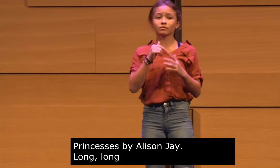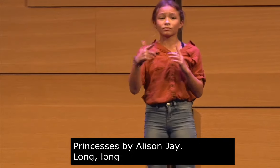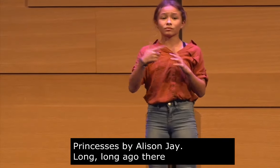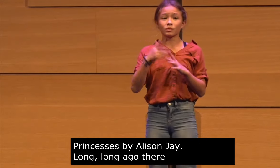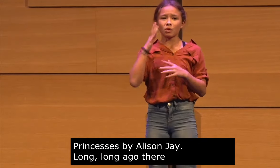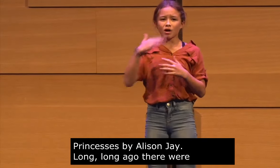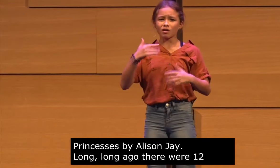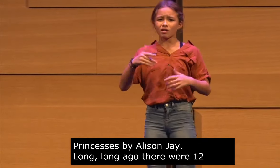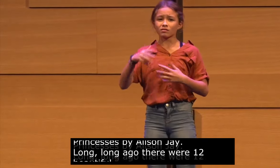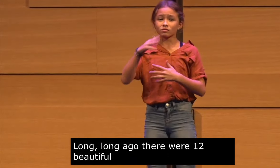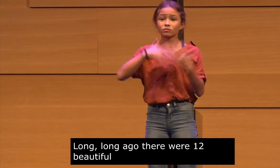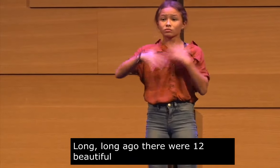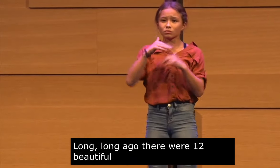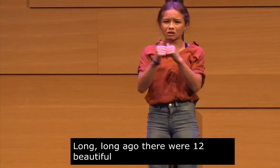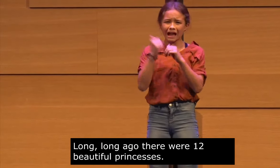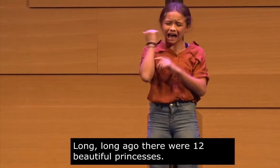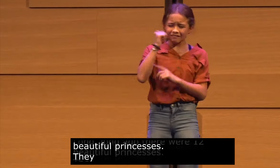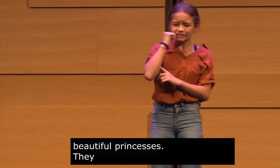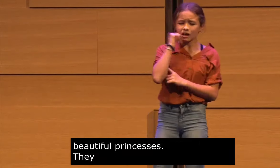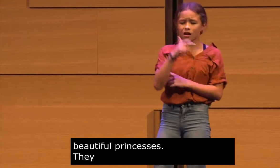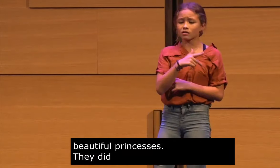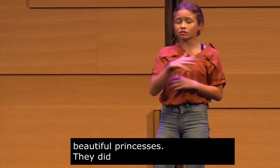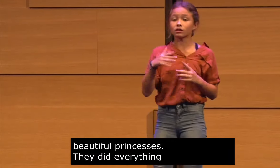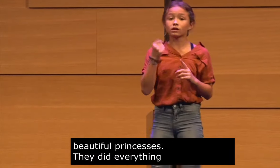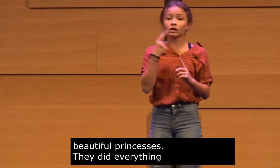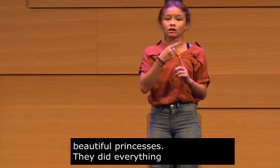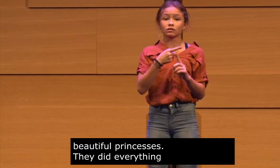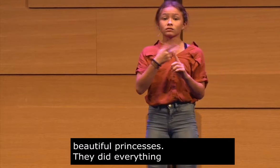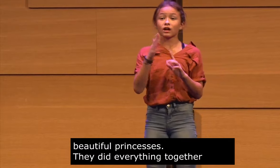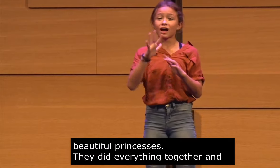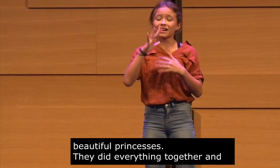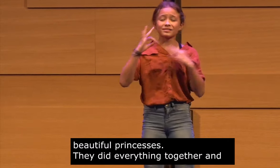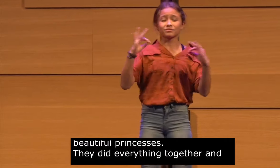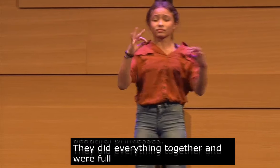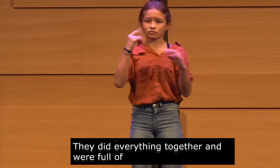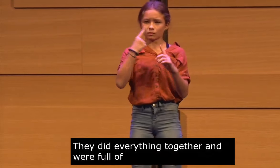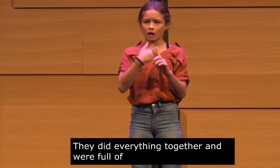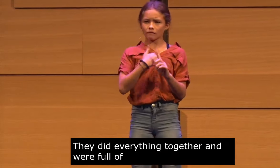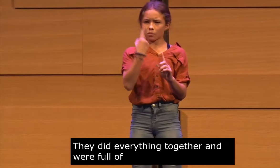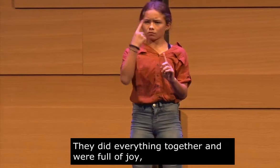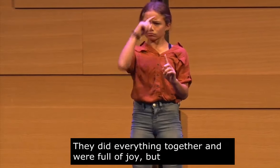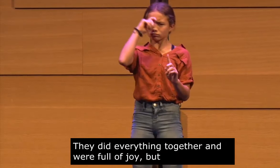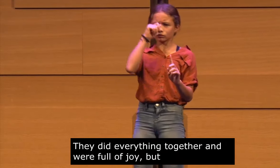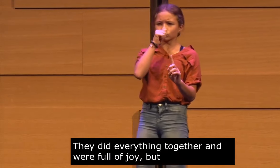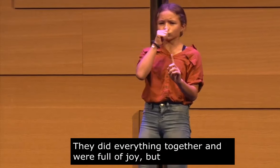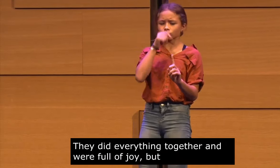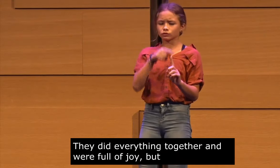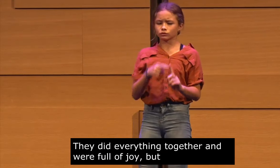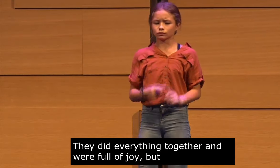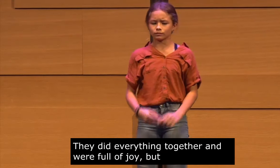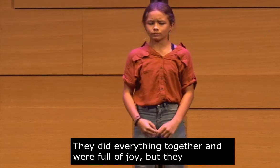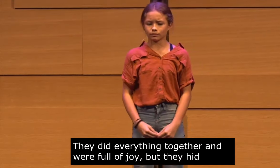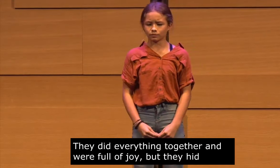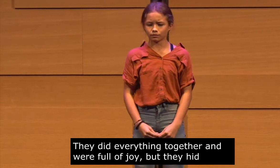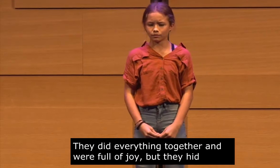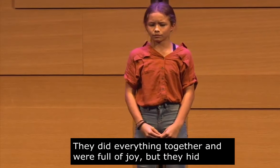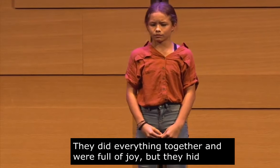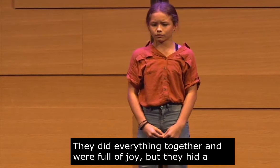Long, long ago, there were 12 beautiful princesses. They did everything together and were full of joy, but they hid a mysterious